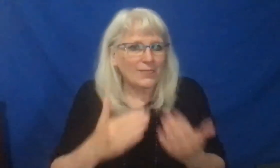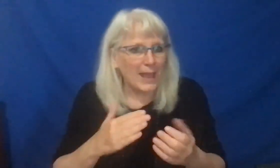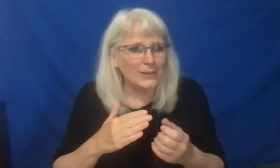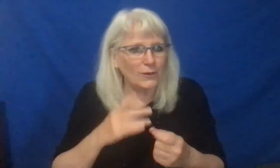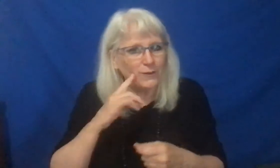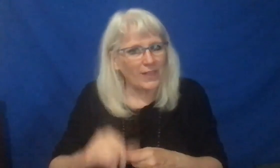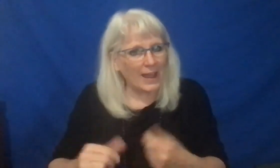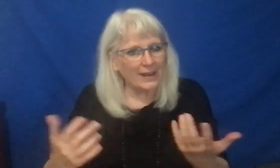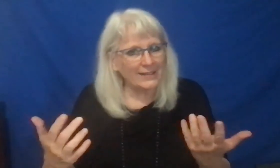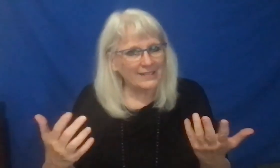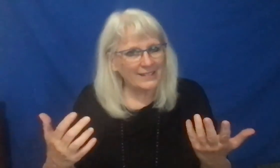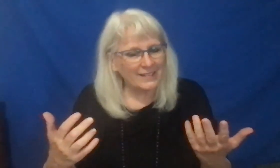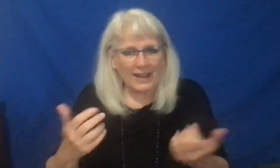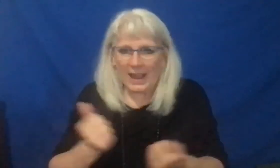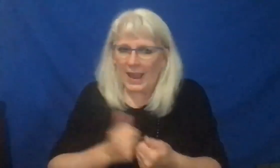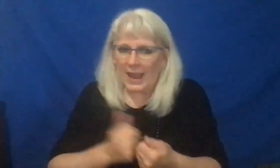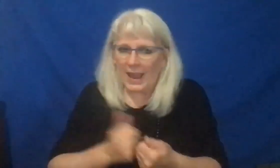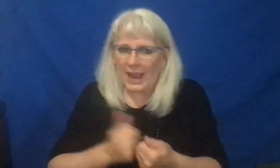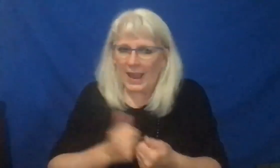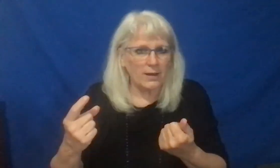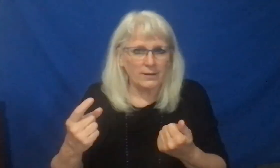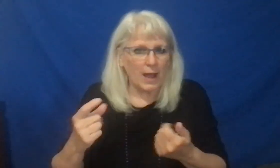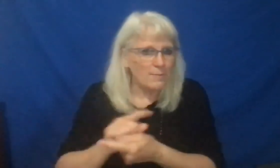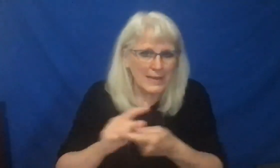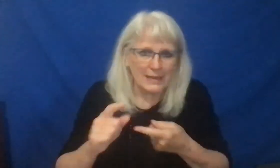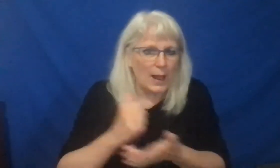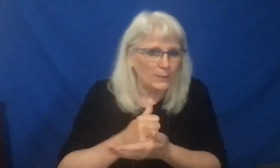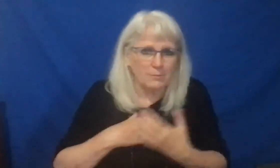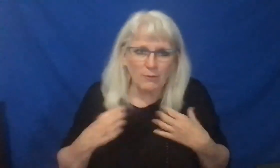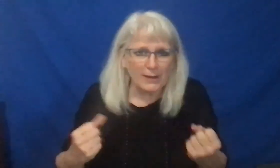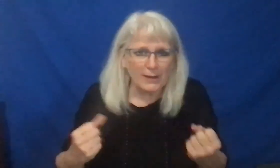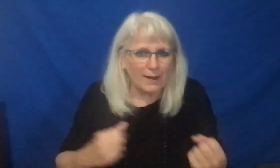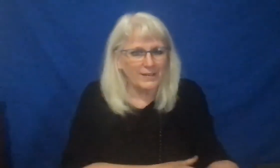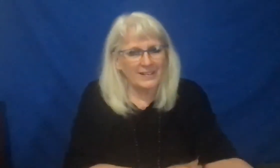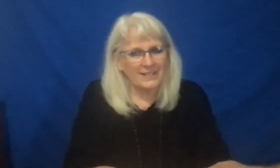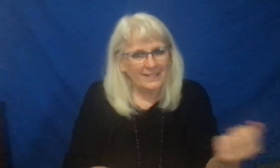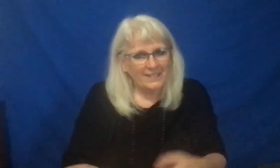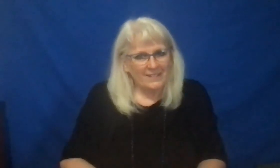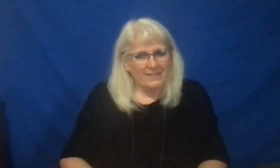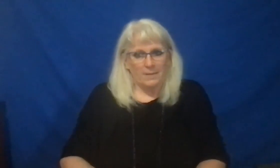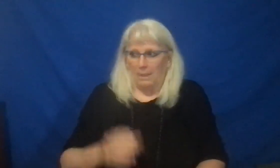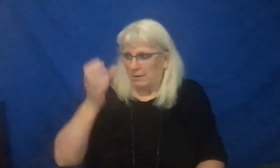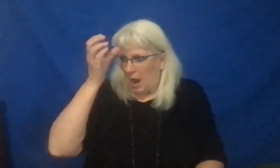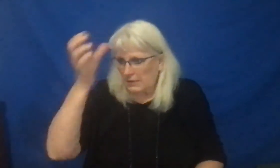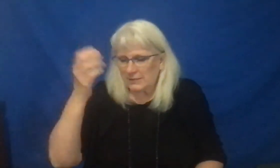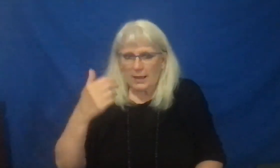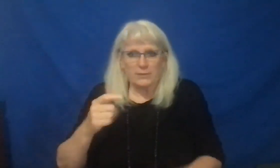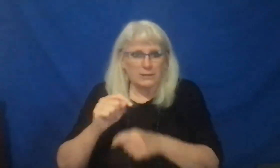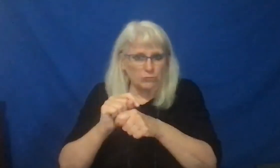have participated in my recovery, and how I get to utilize these concepts, these traditions,